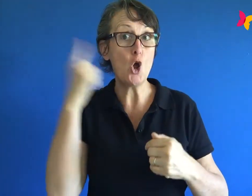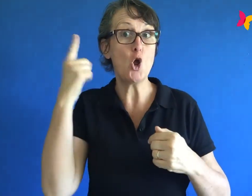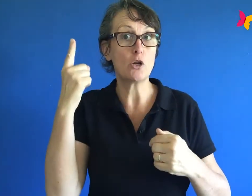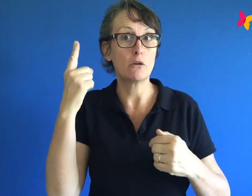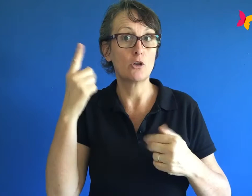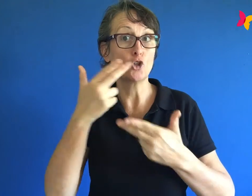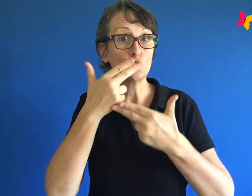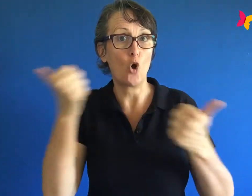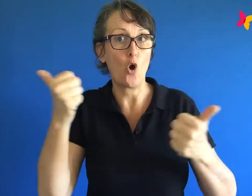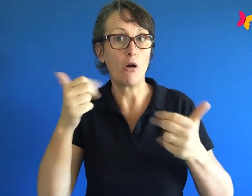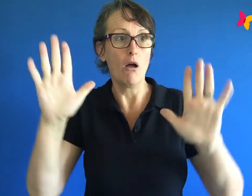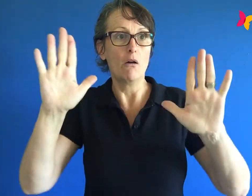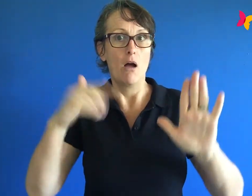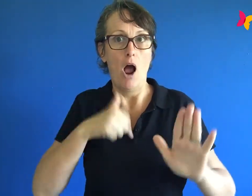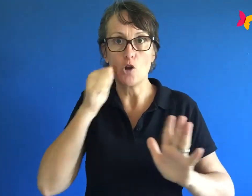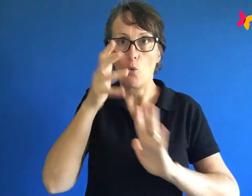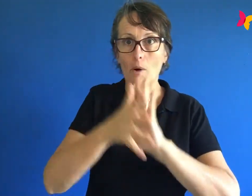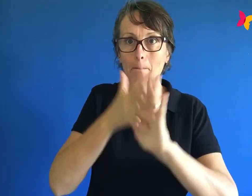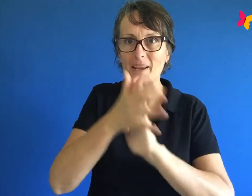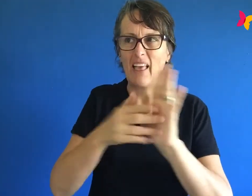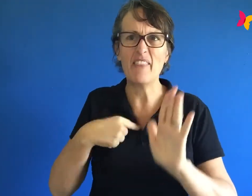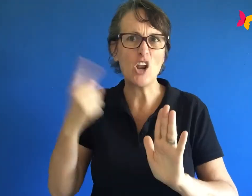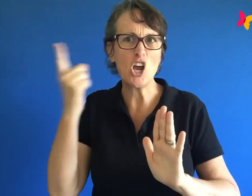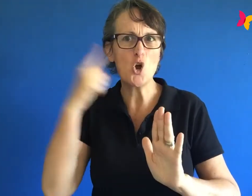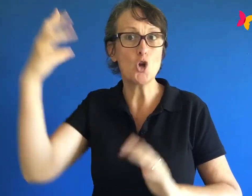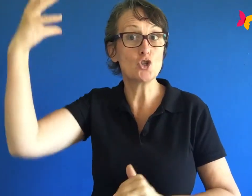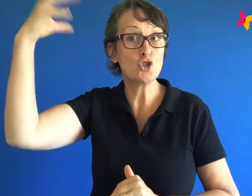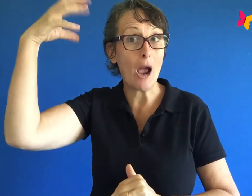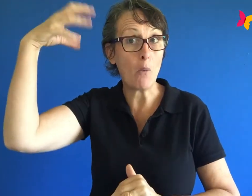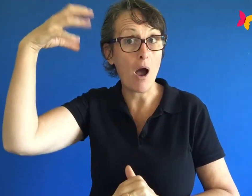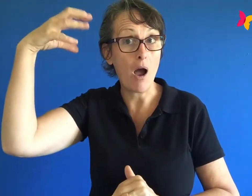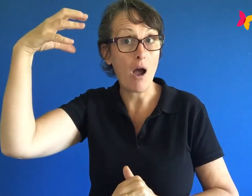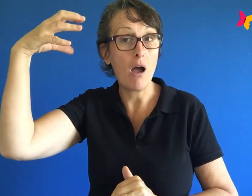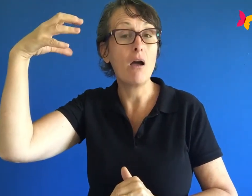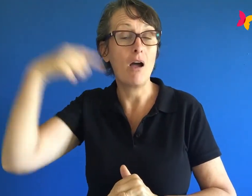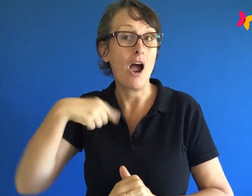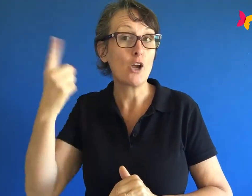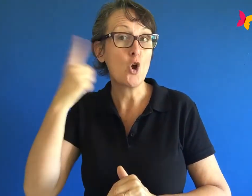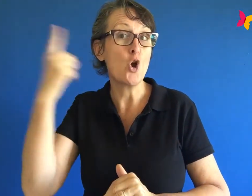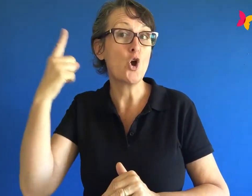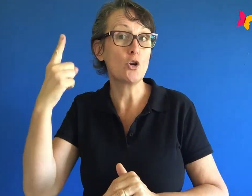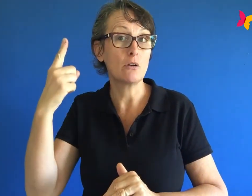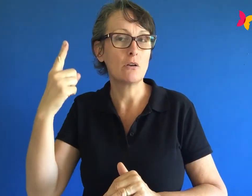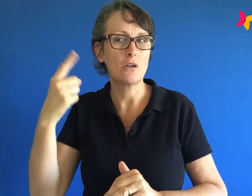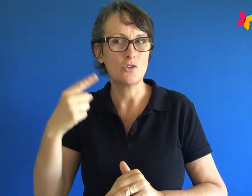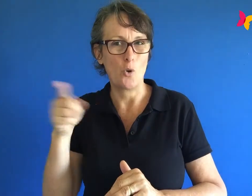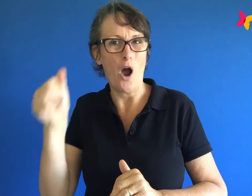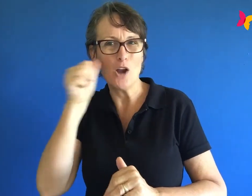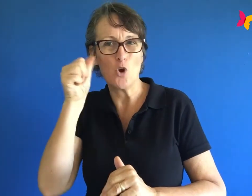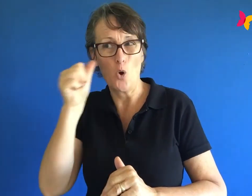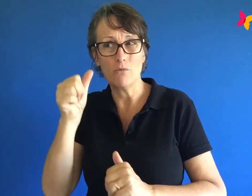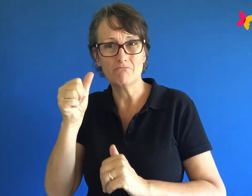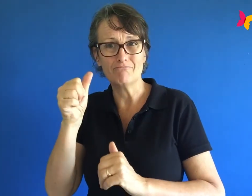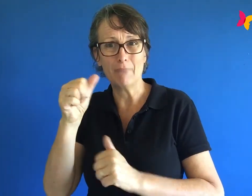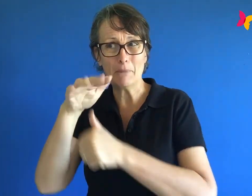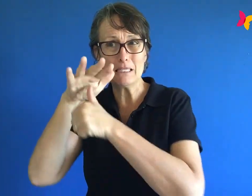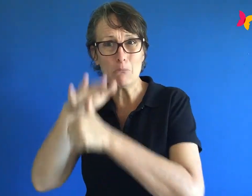the song and then I heard the shower go on, and that was often where he would be his most miserable. So